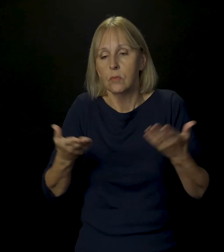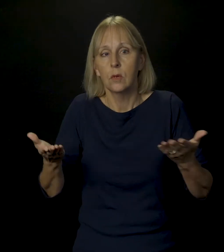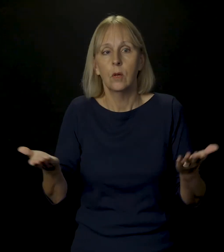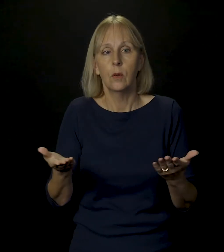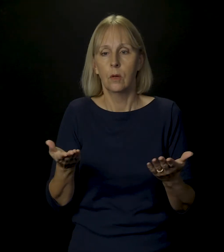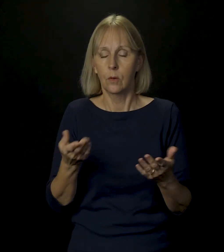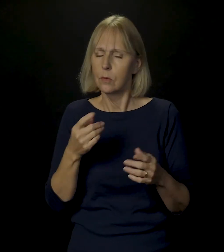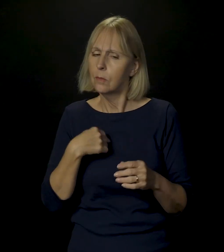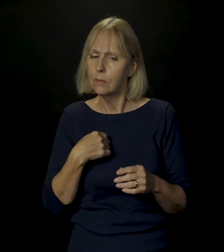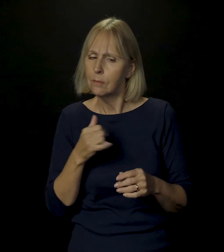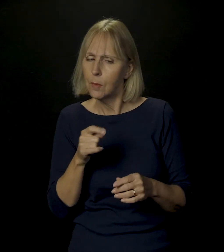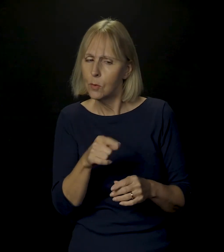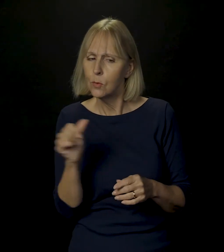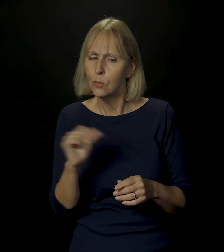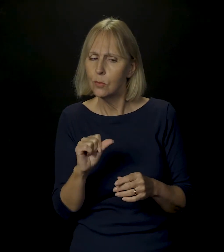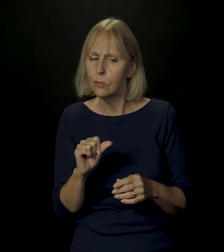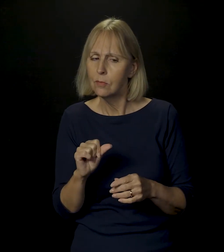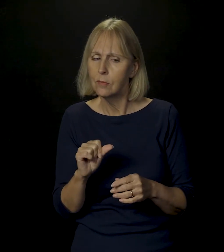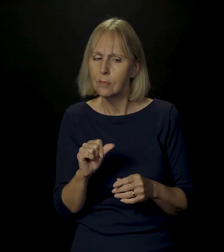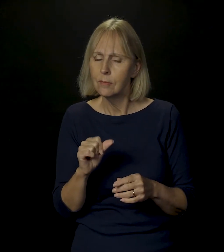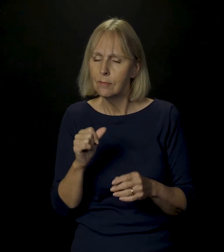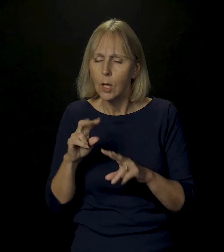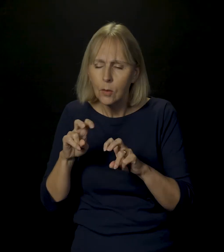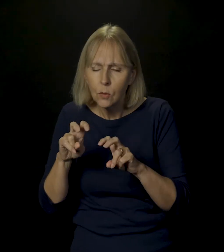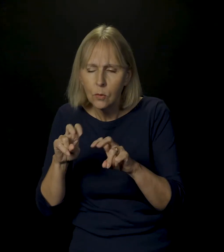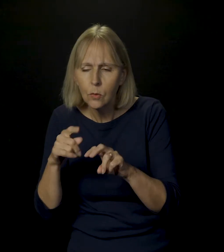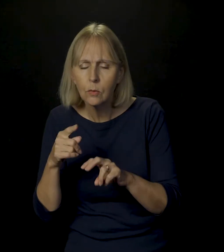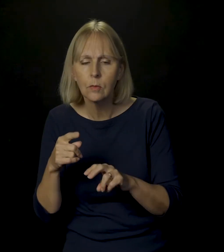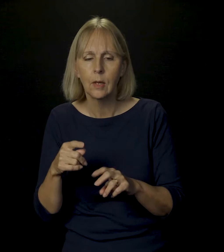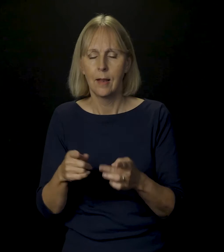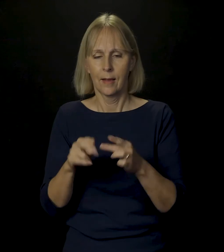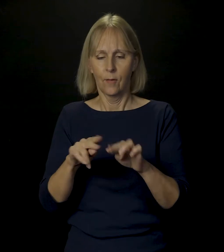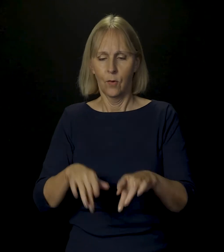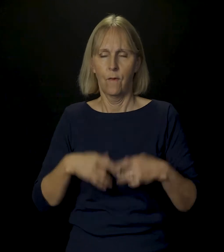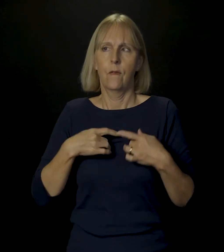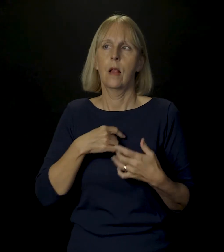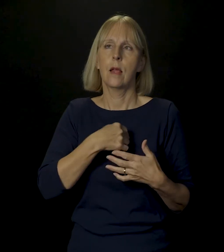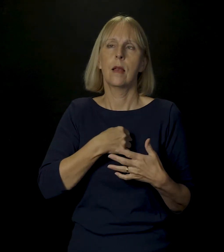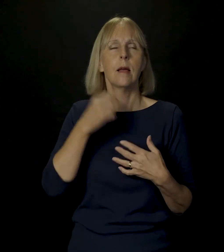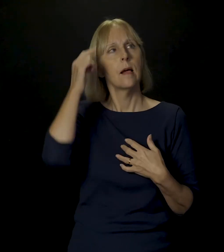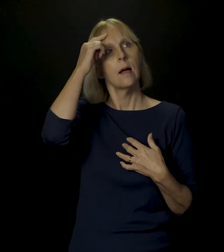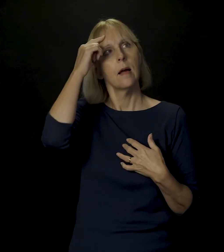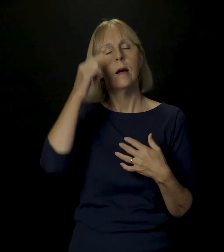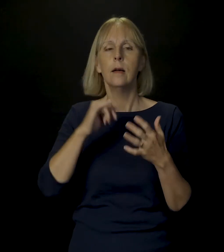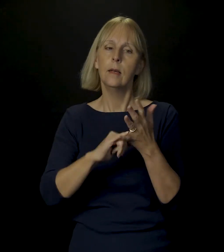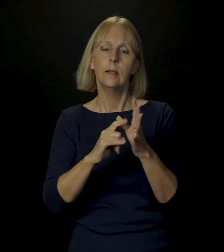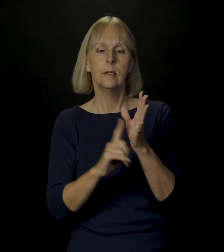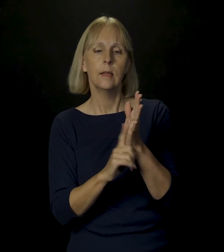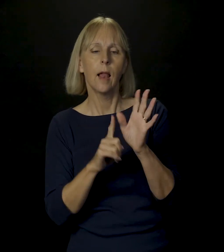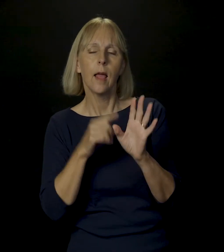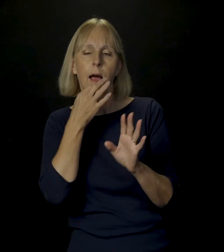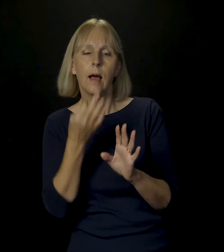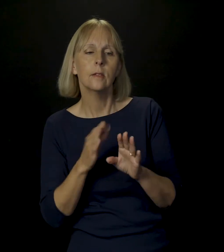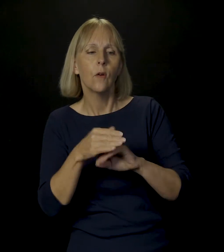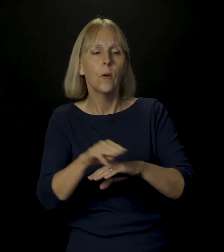Maybe Lean Into That If There's That Little Niggle To Step Outside If There's That Niggle To Go Oh Sally's Been Asking About The